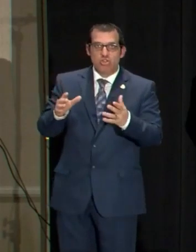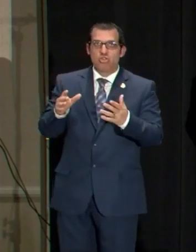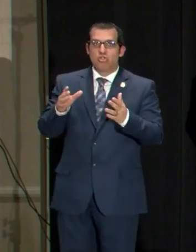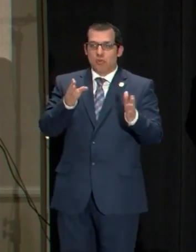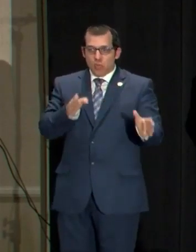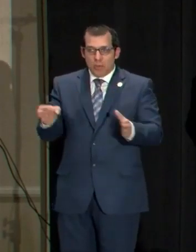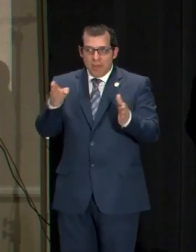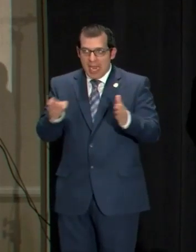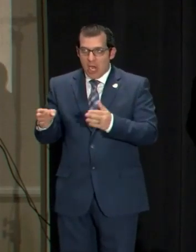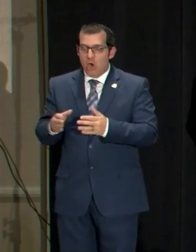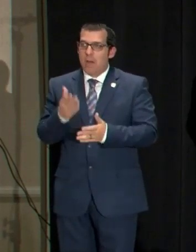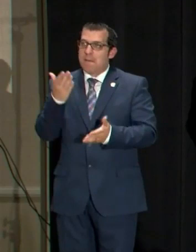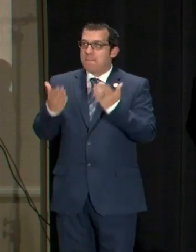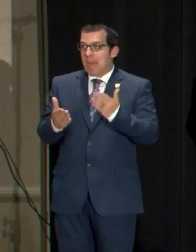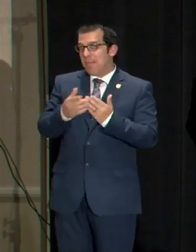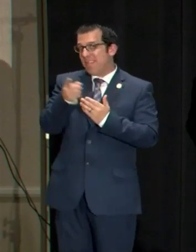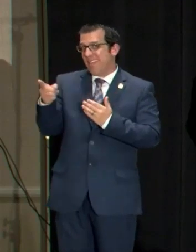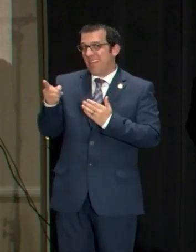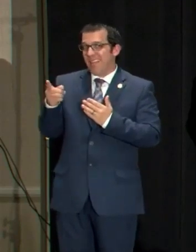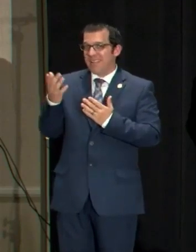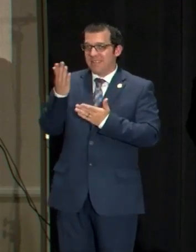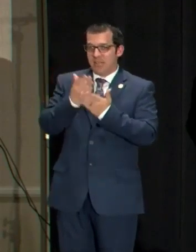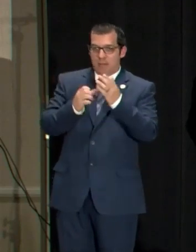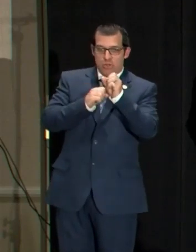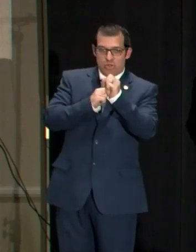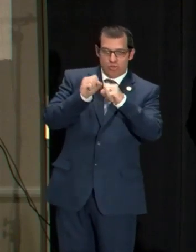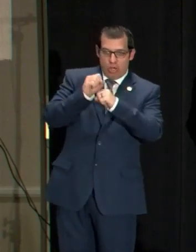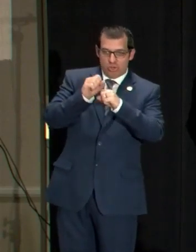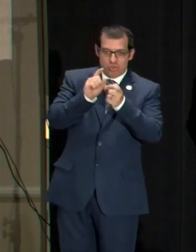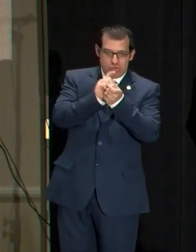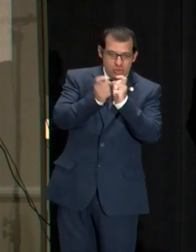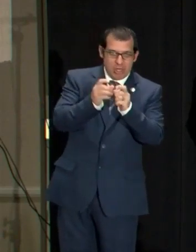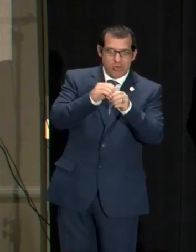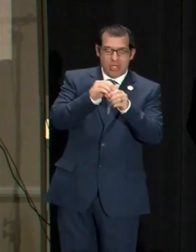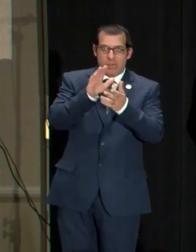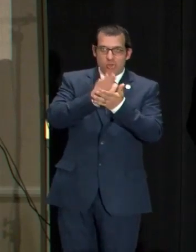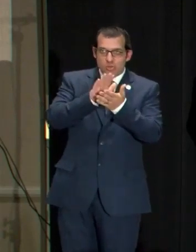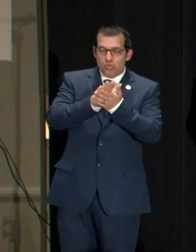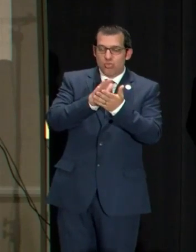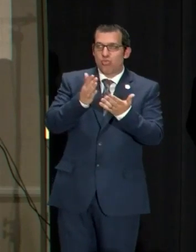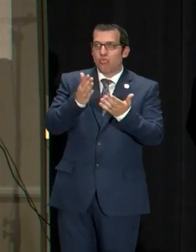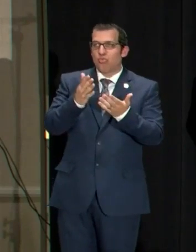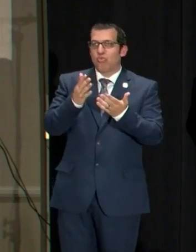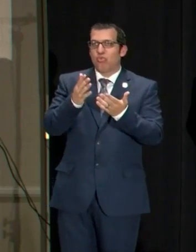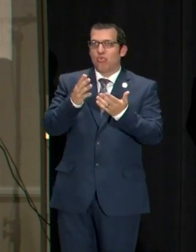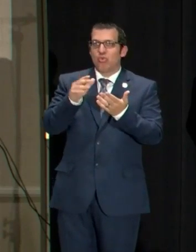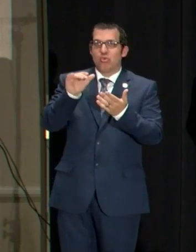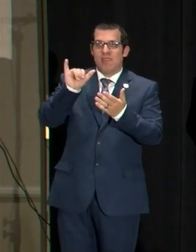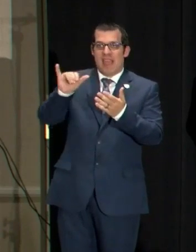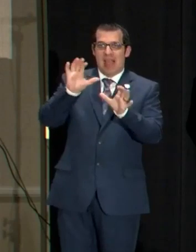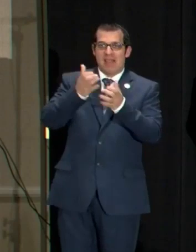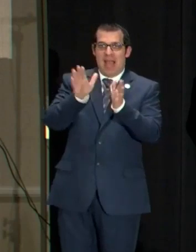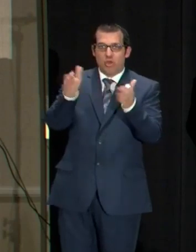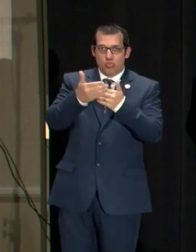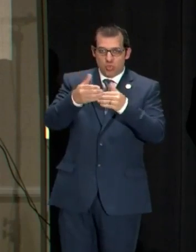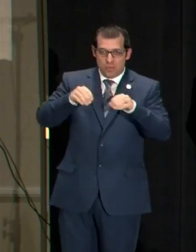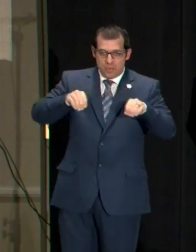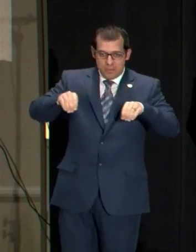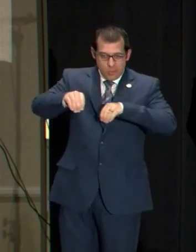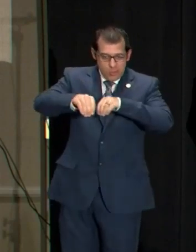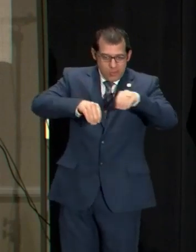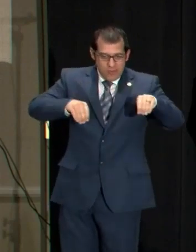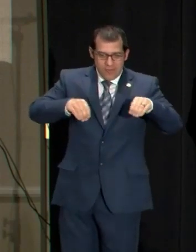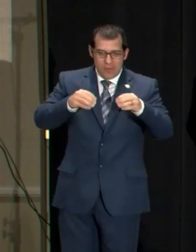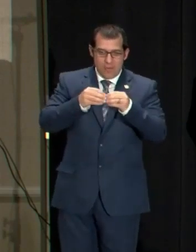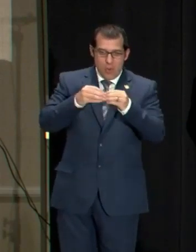preparation. They might have to be some structural changes in some of the schools, just in terms of the shapes of the classroom to allow